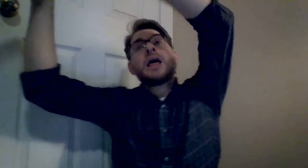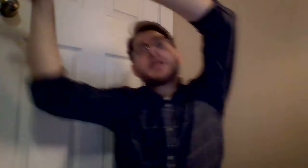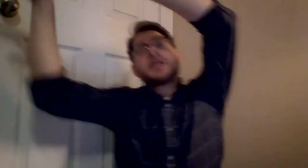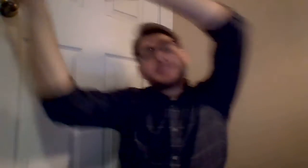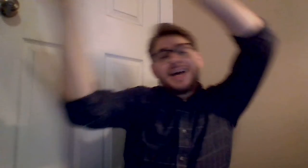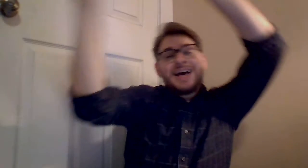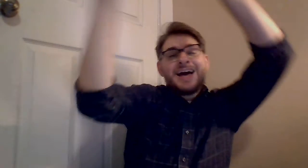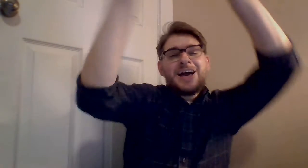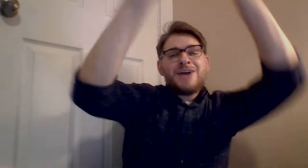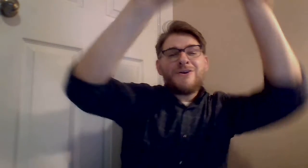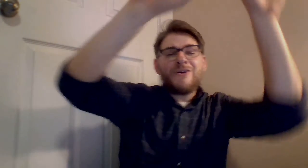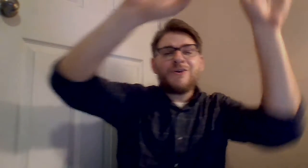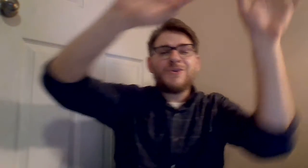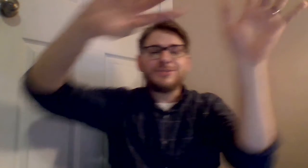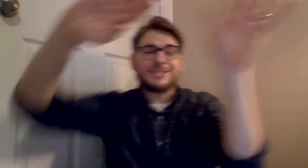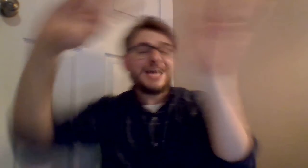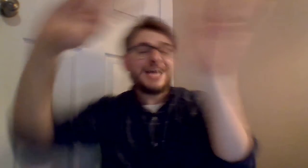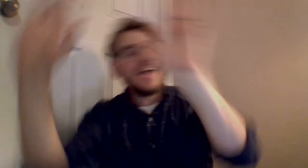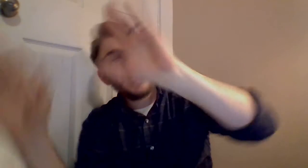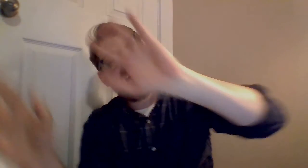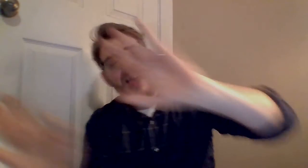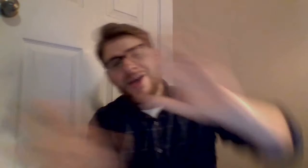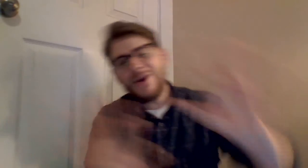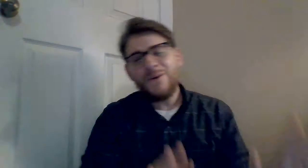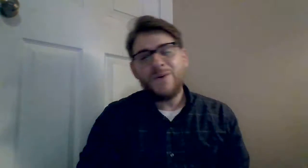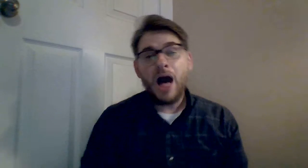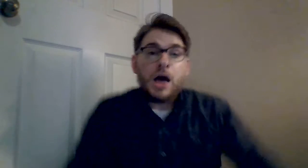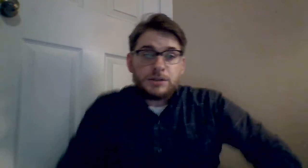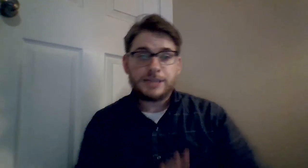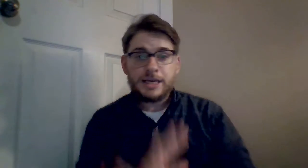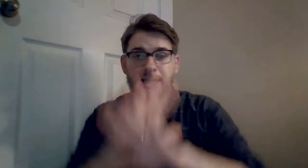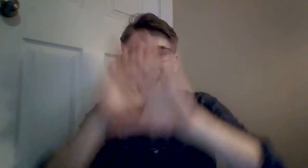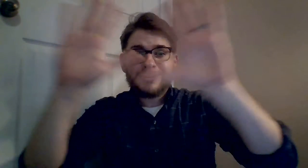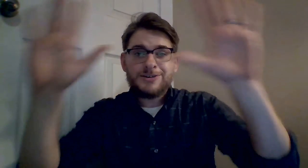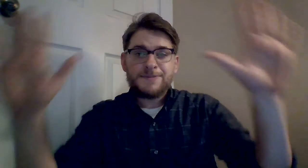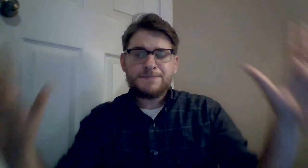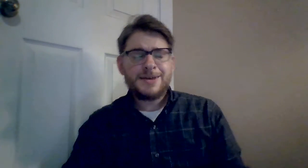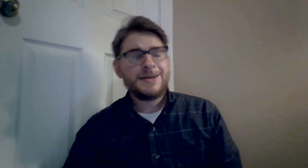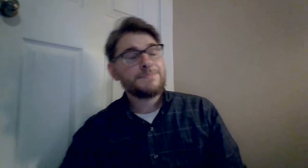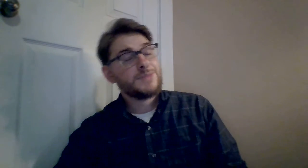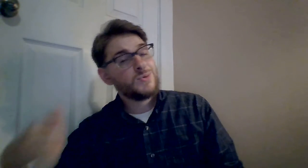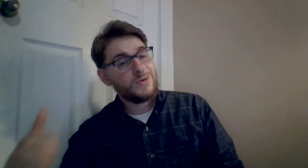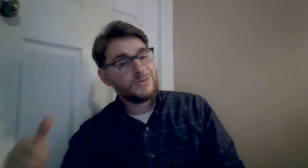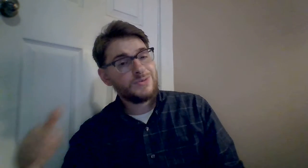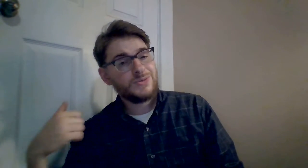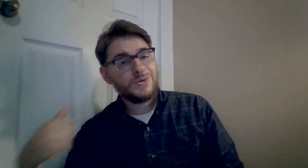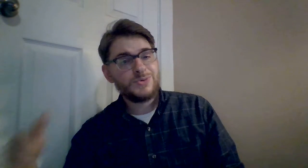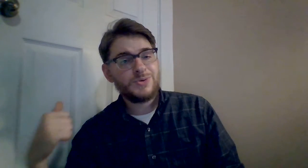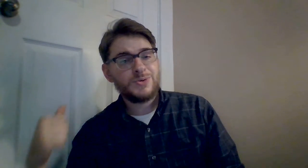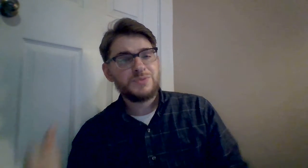Day-O, day-O. Daylight come and me won't go home.